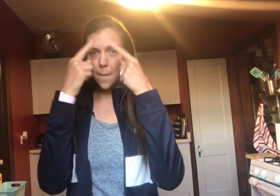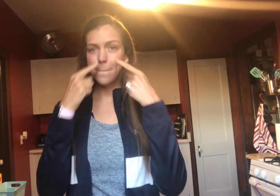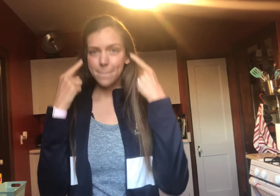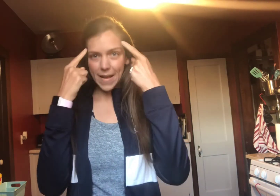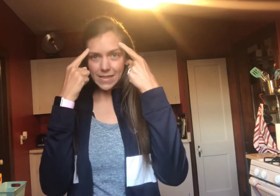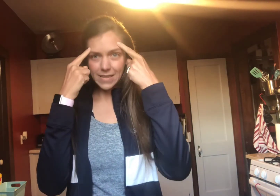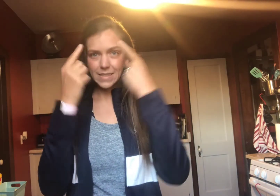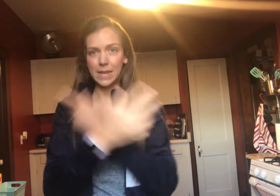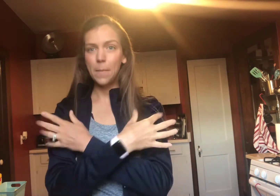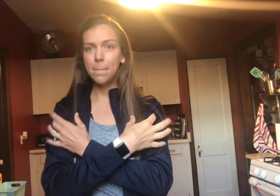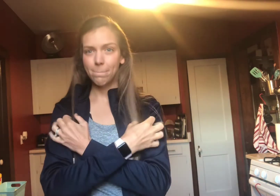bears.